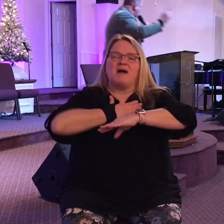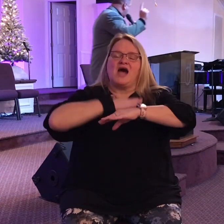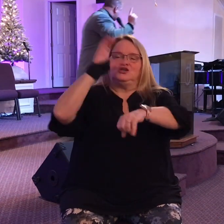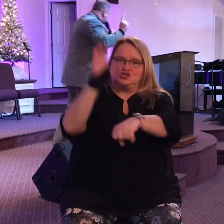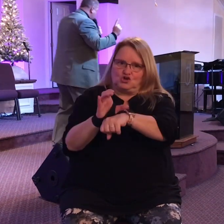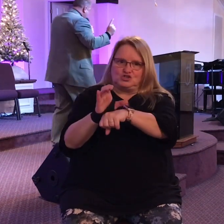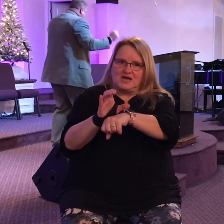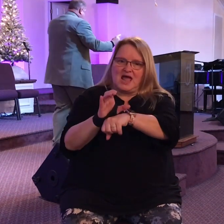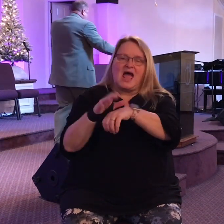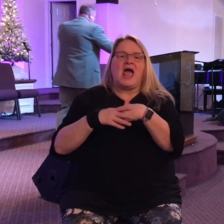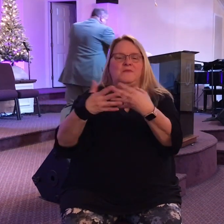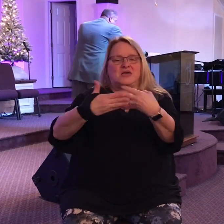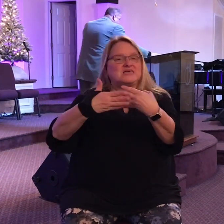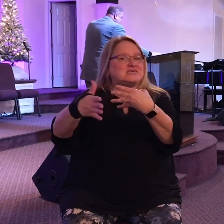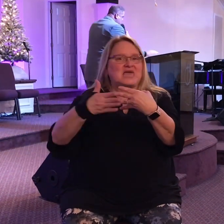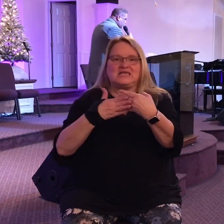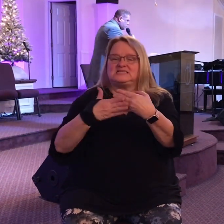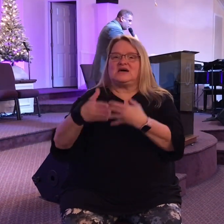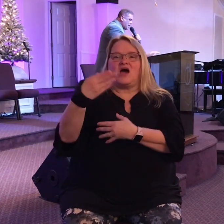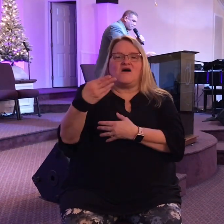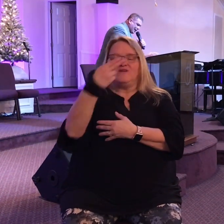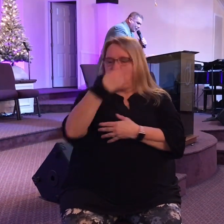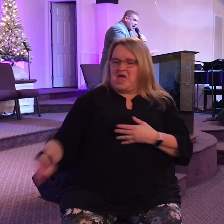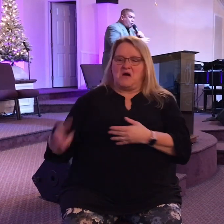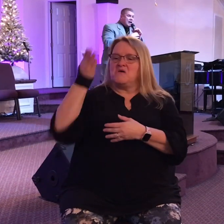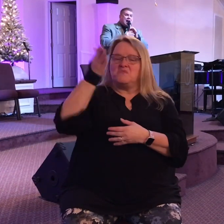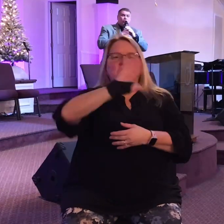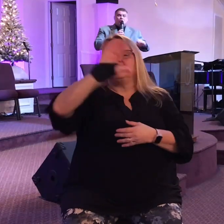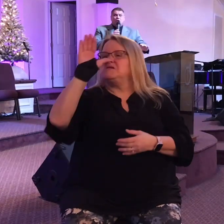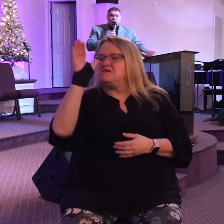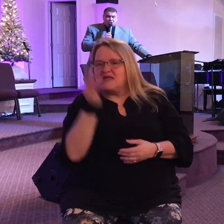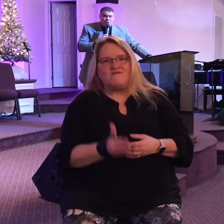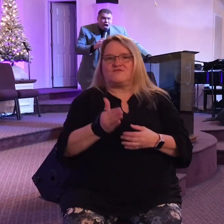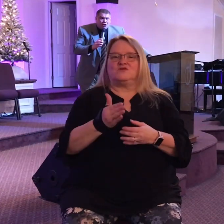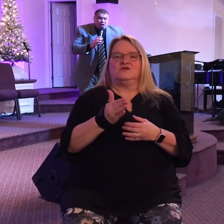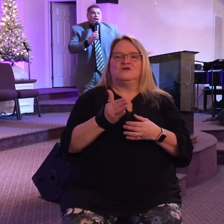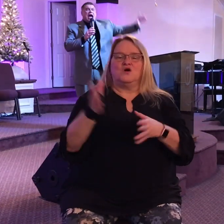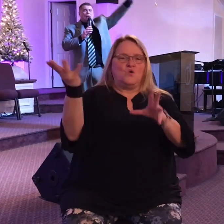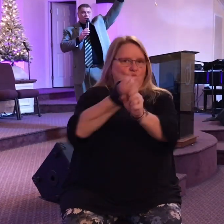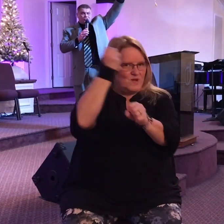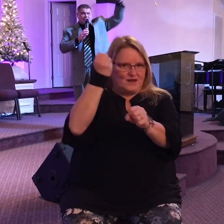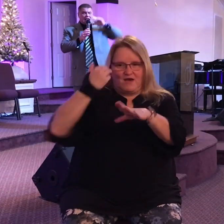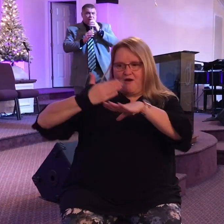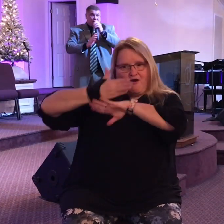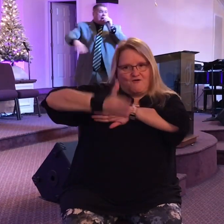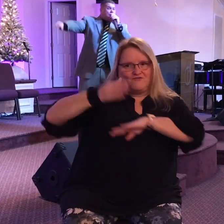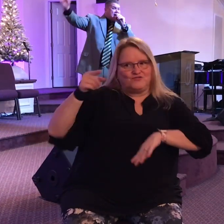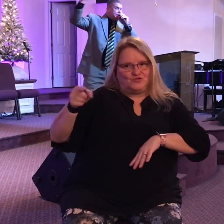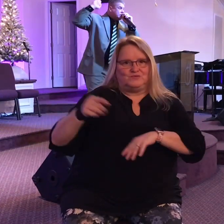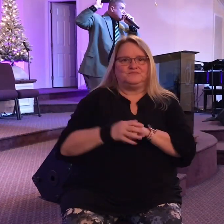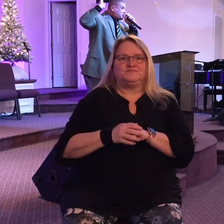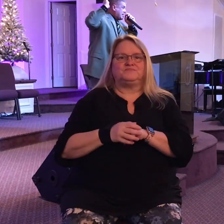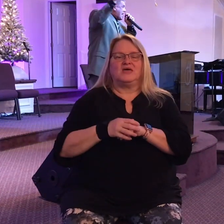prevail against what I am going to build. Whatever you loose on earth, I will loose in heaven.